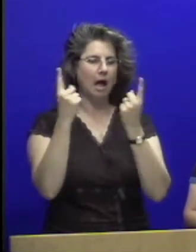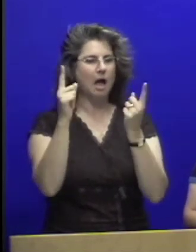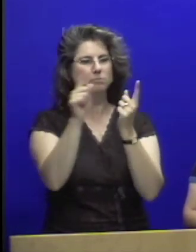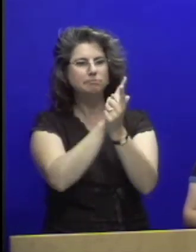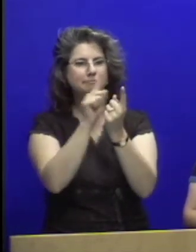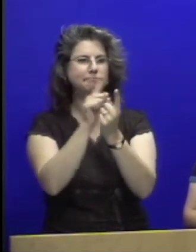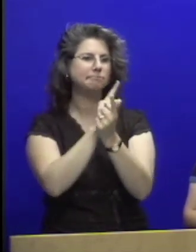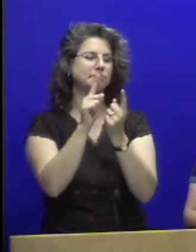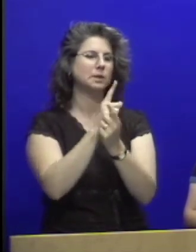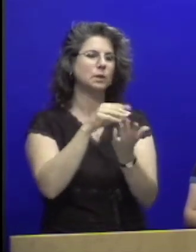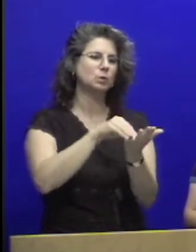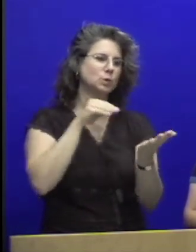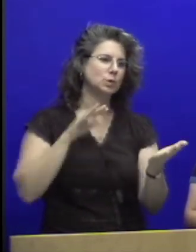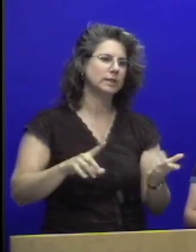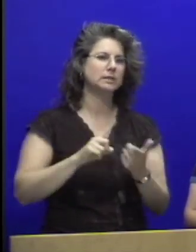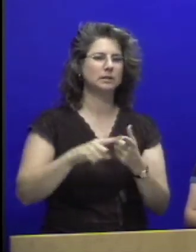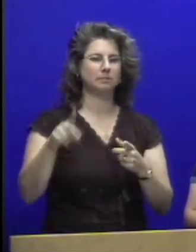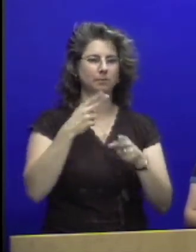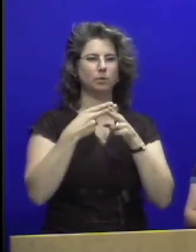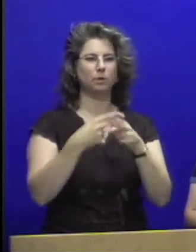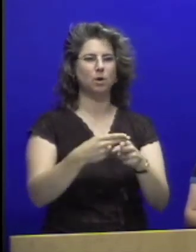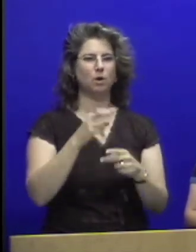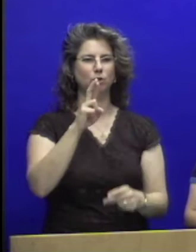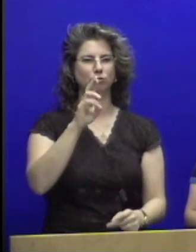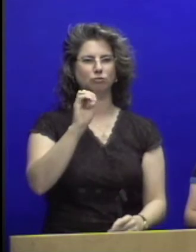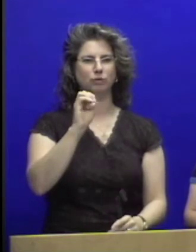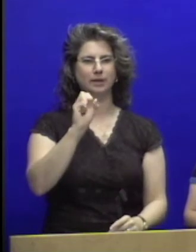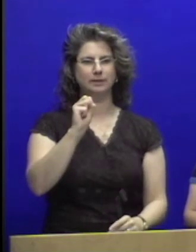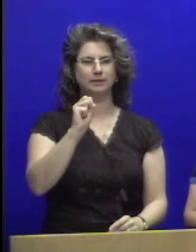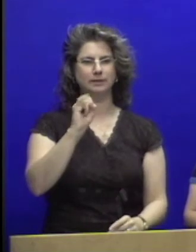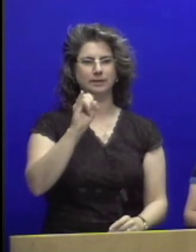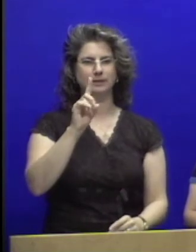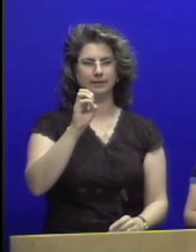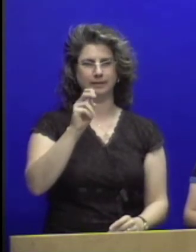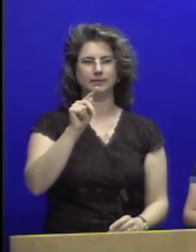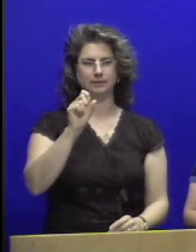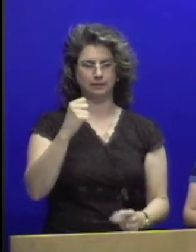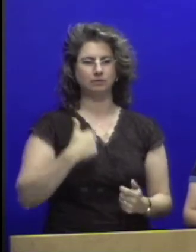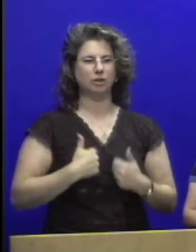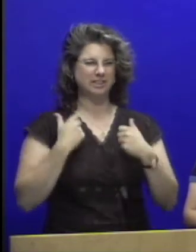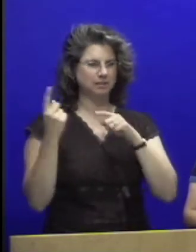students that will be helping or observing during the operation.